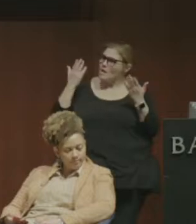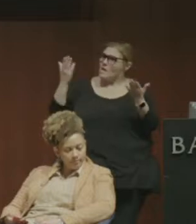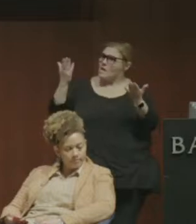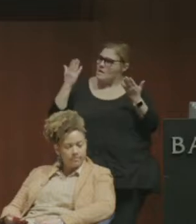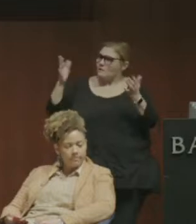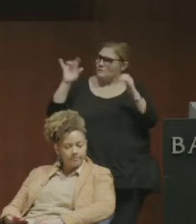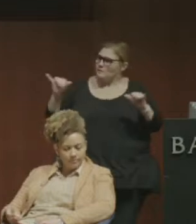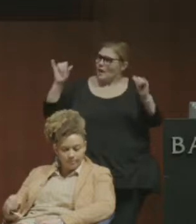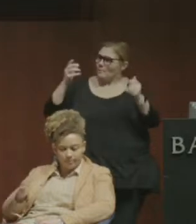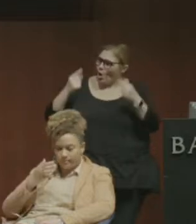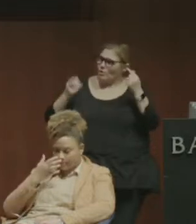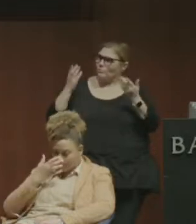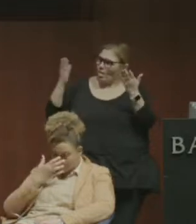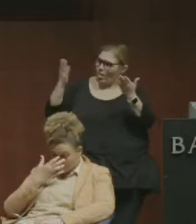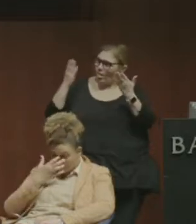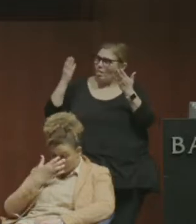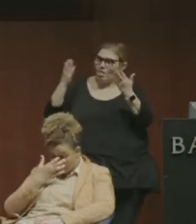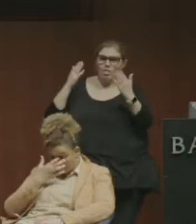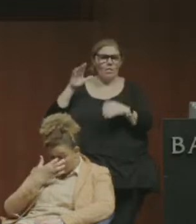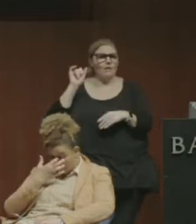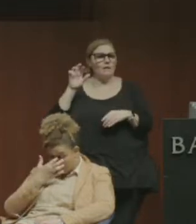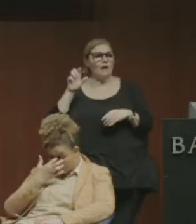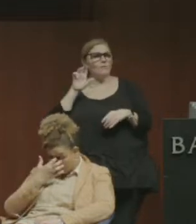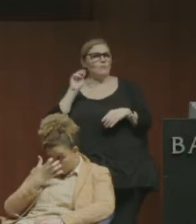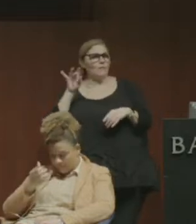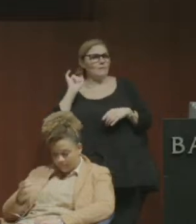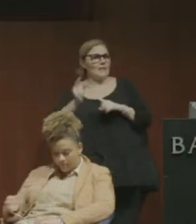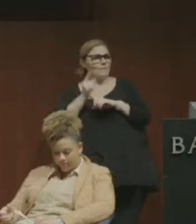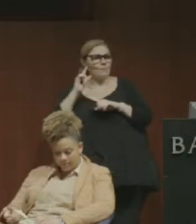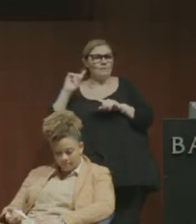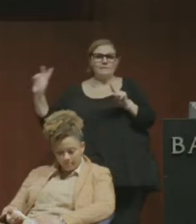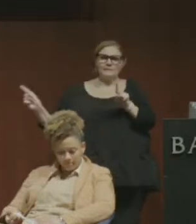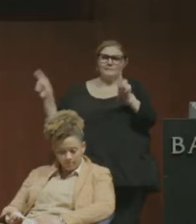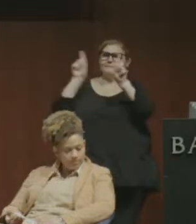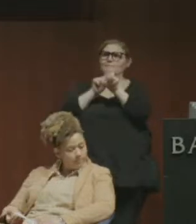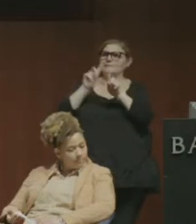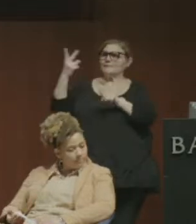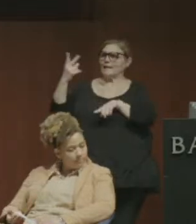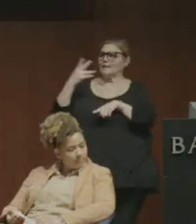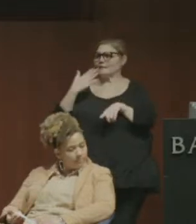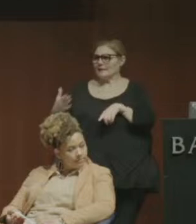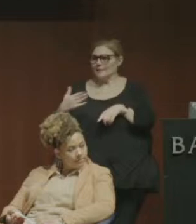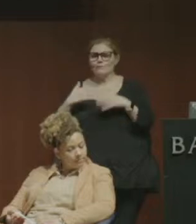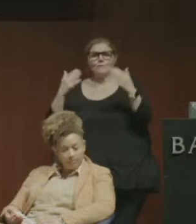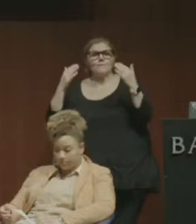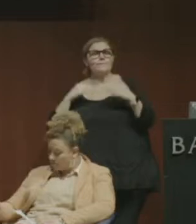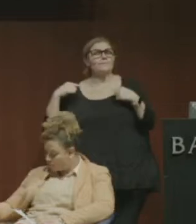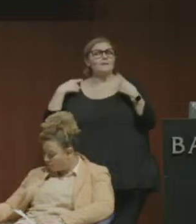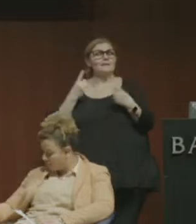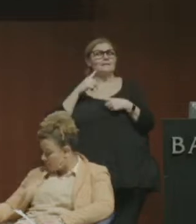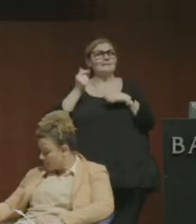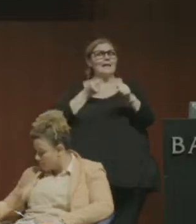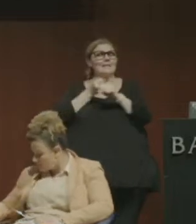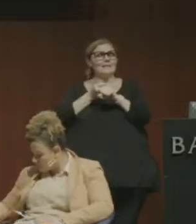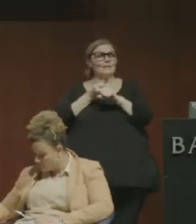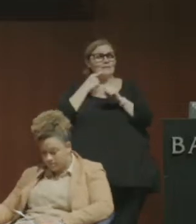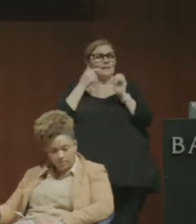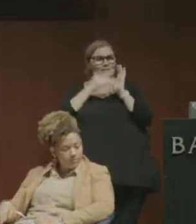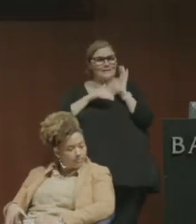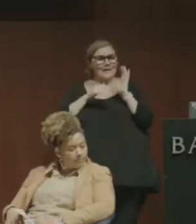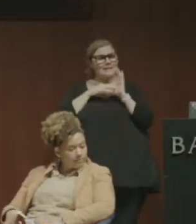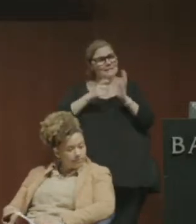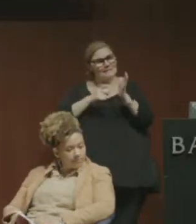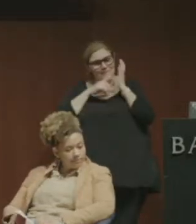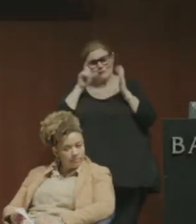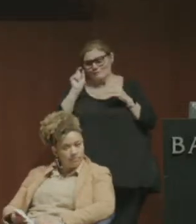similar points in CARICOM's orbit up to that moment. So in the decades since, I've reiterated my